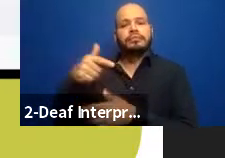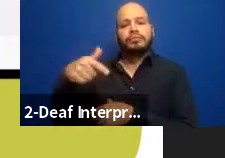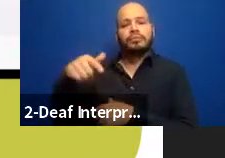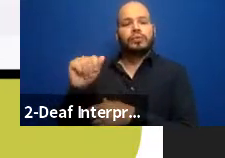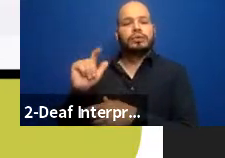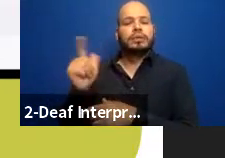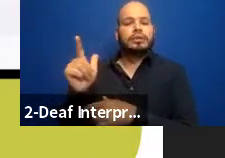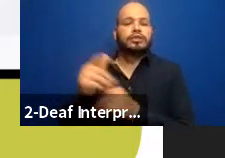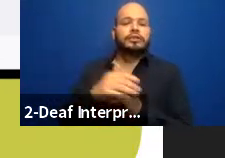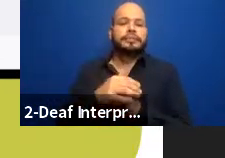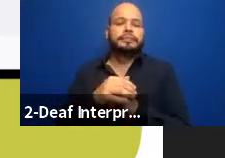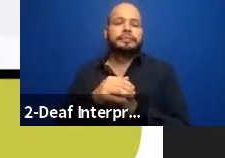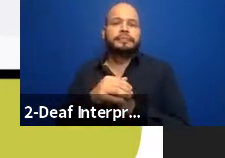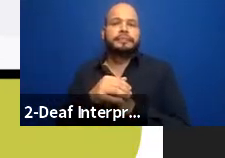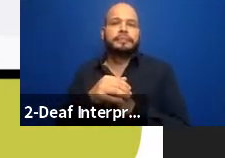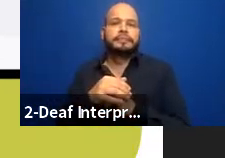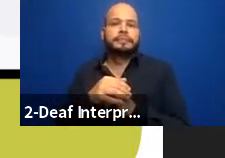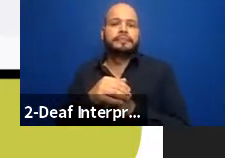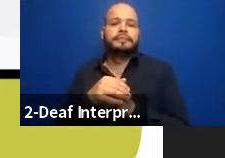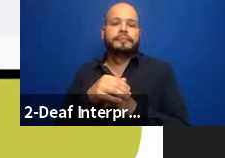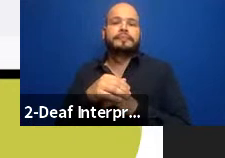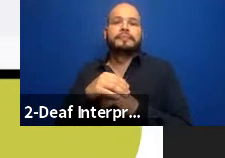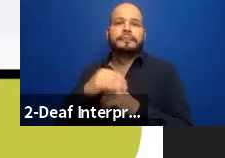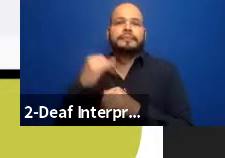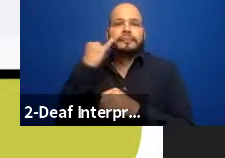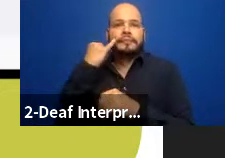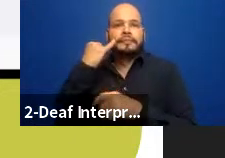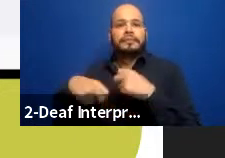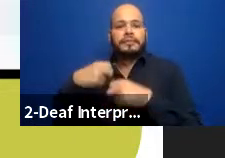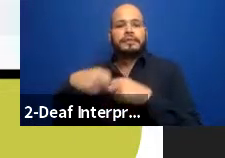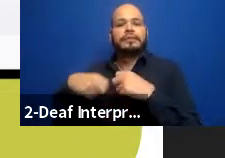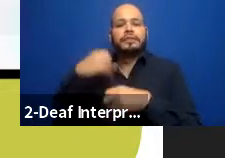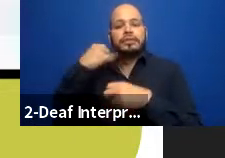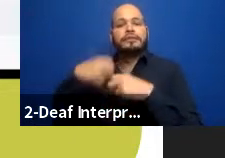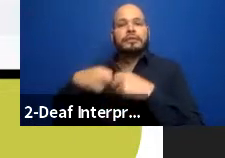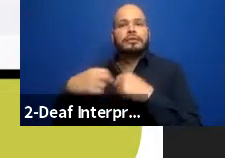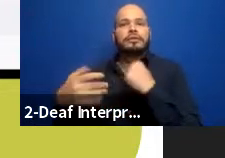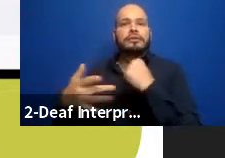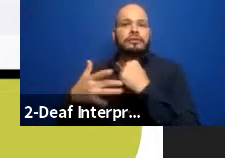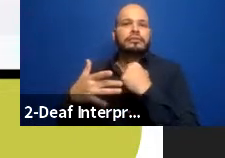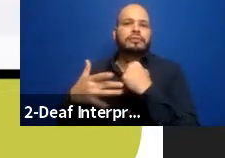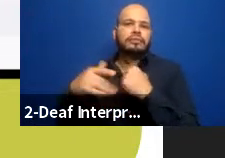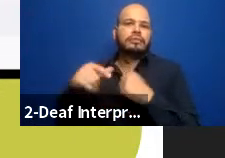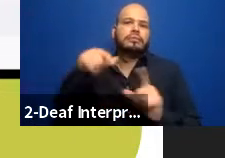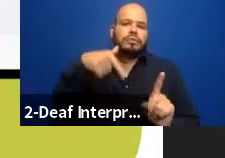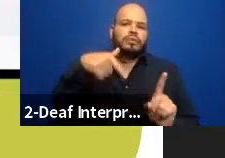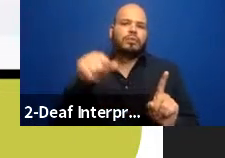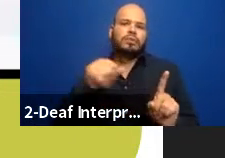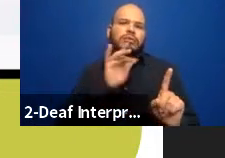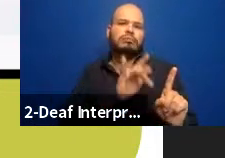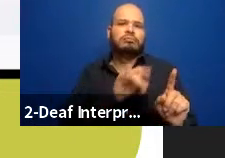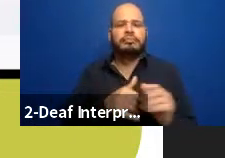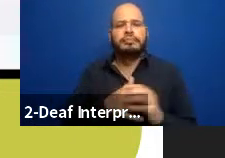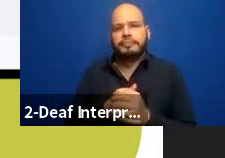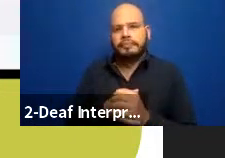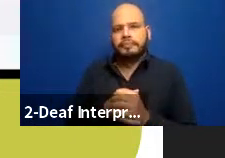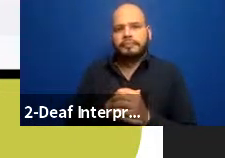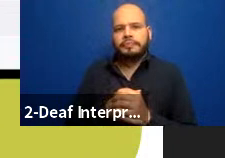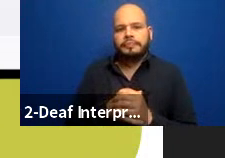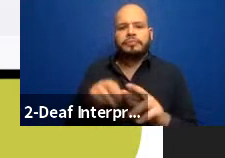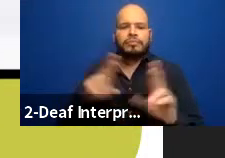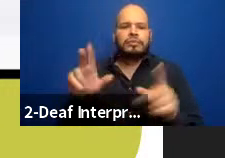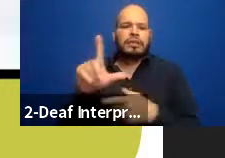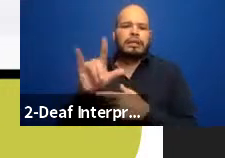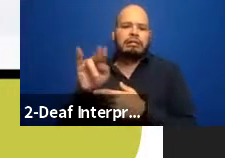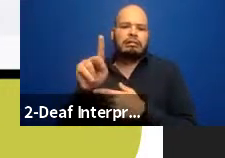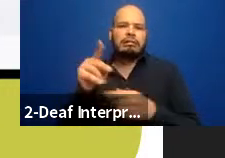Padlet. We will continue to share the Padlet link and pin it in the Q&A. And CART captions